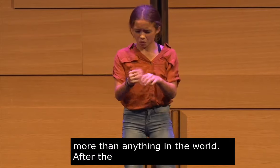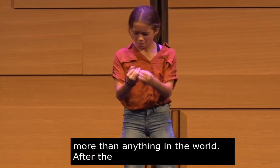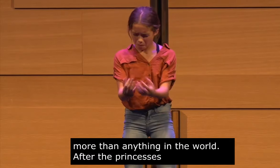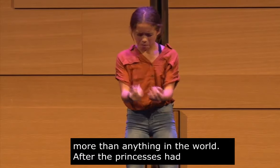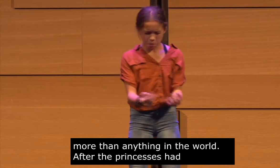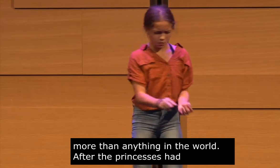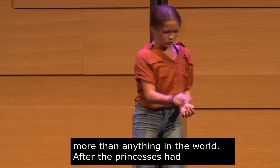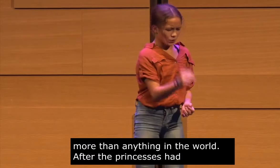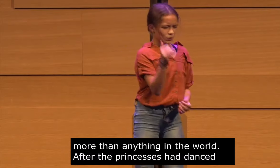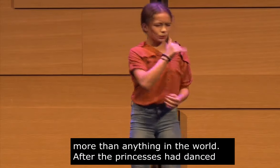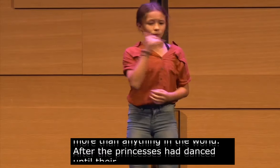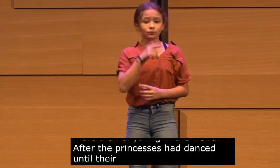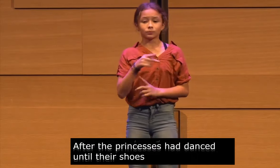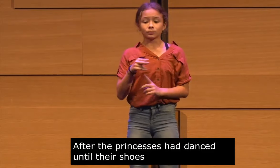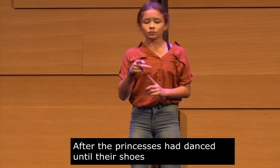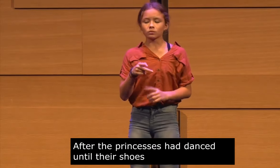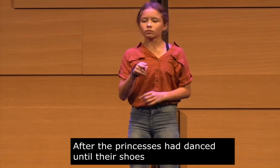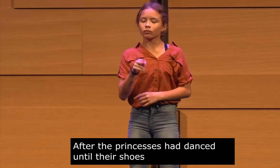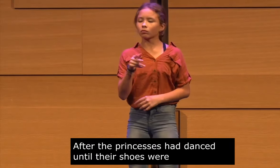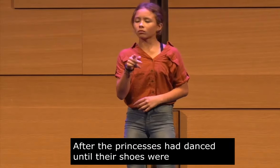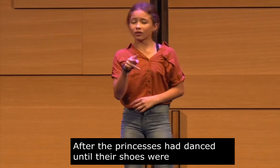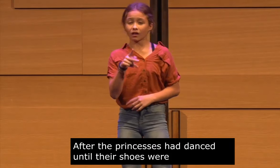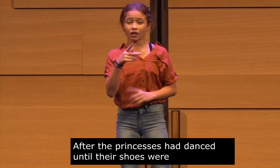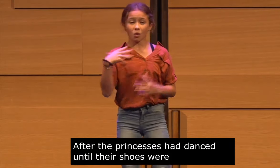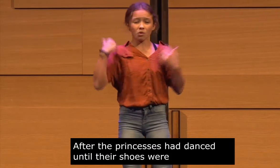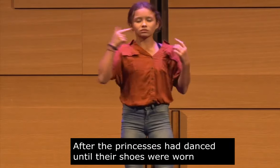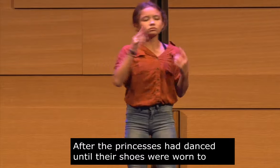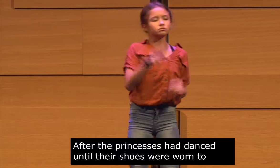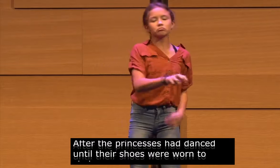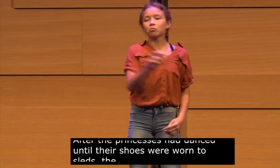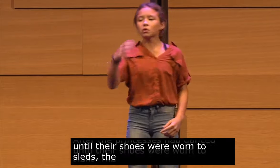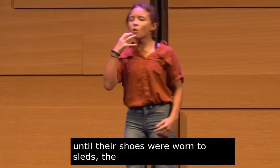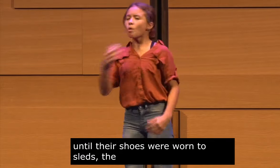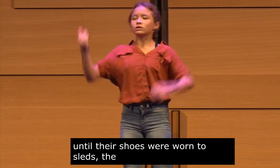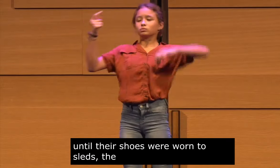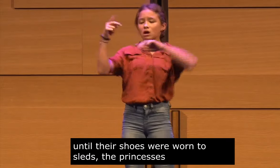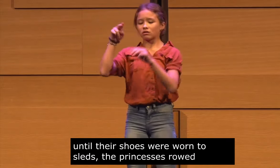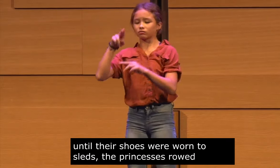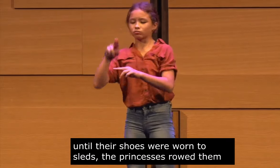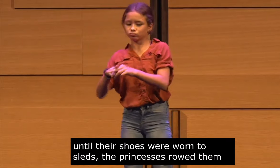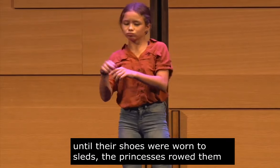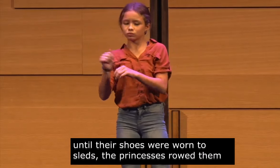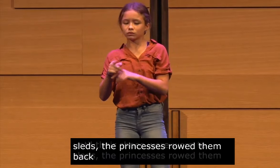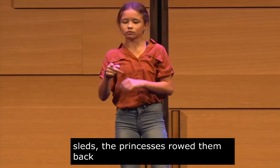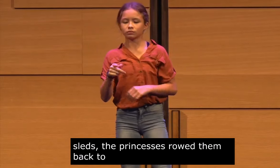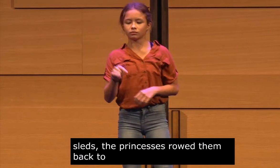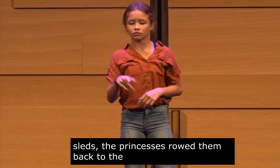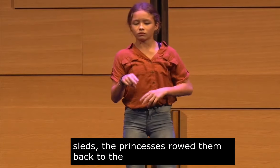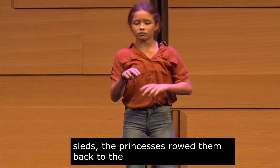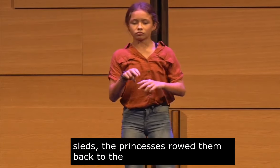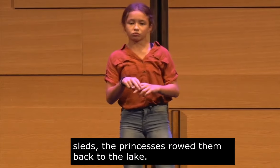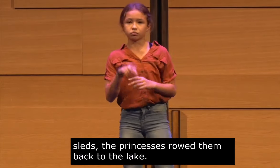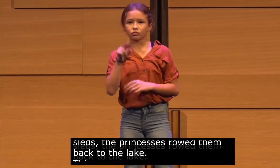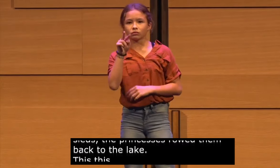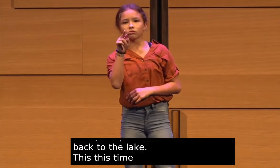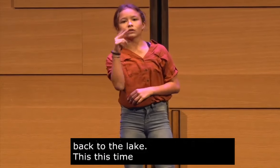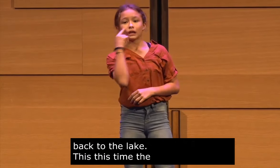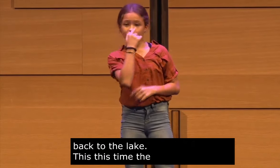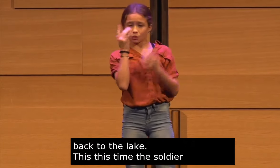After the princesses had danced until their shoes were worn to shreds, the princes wore them back to the lake. This time, the soldier